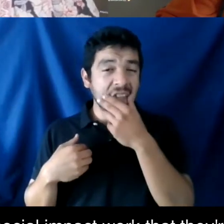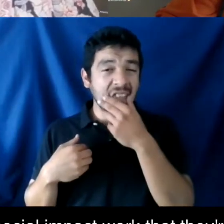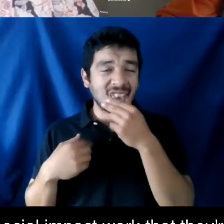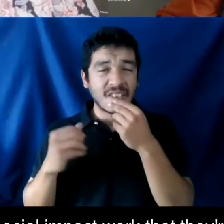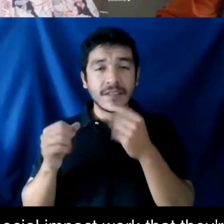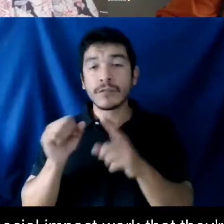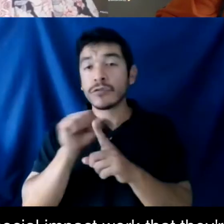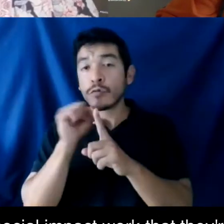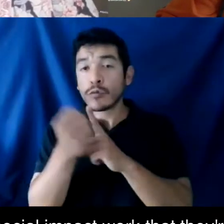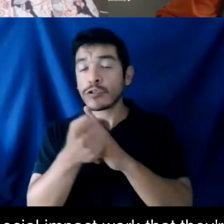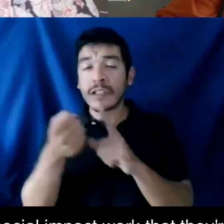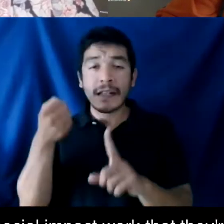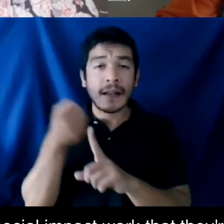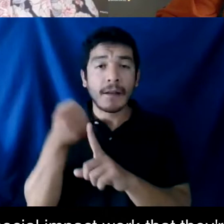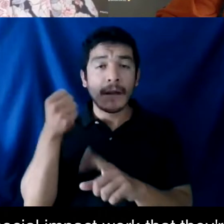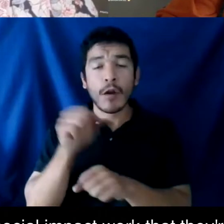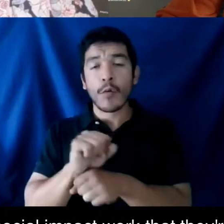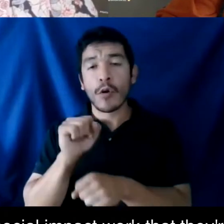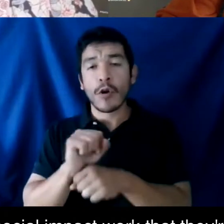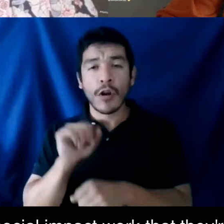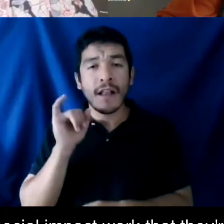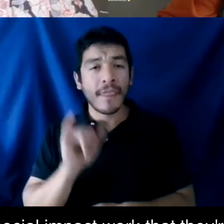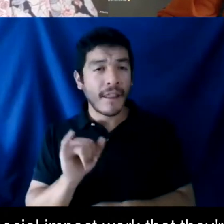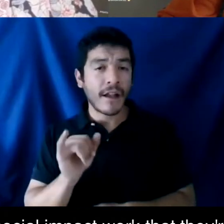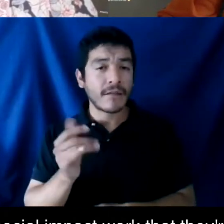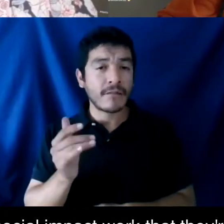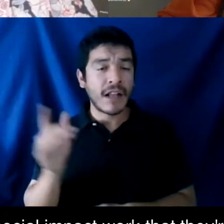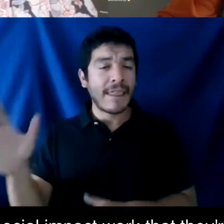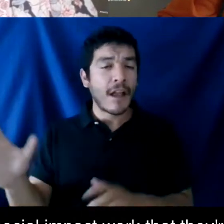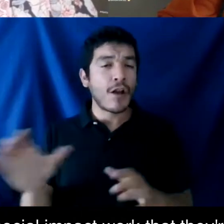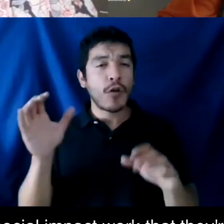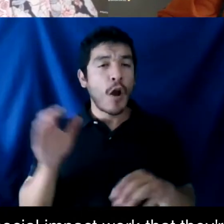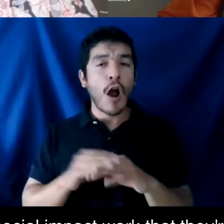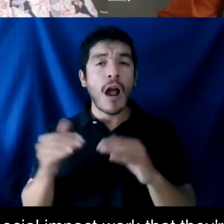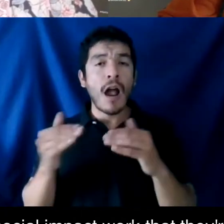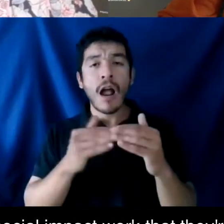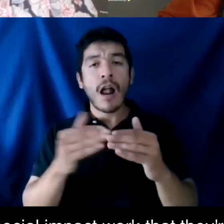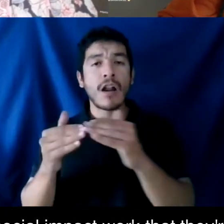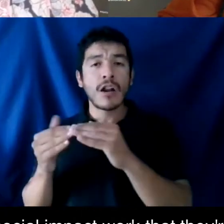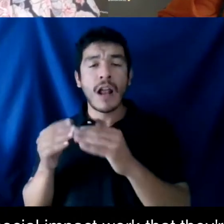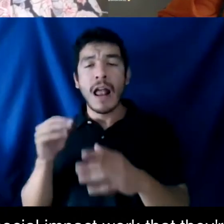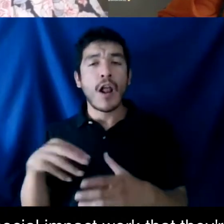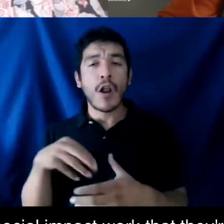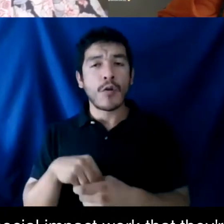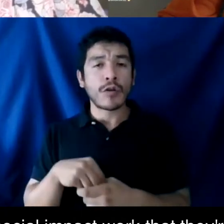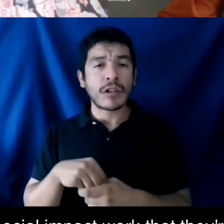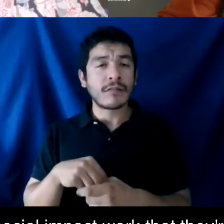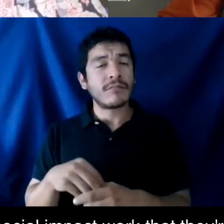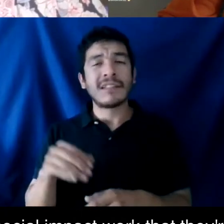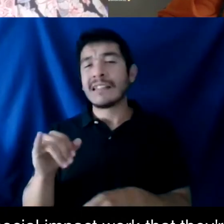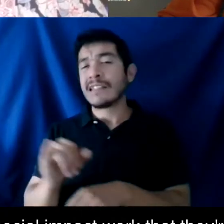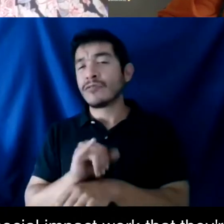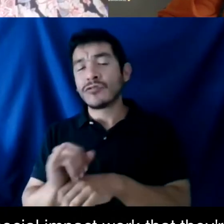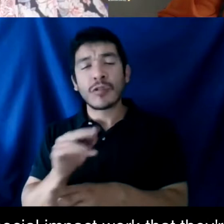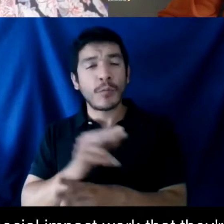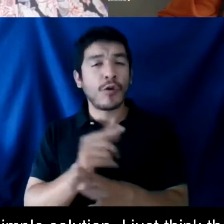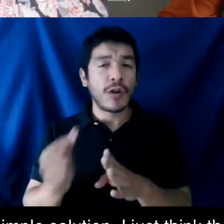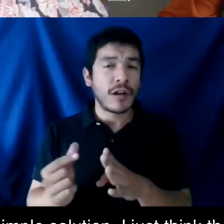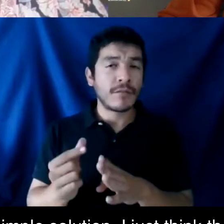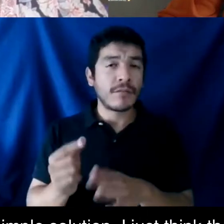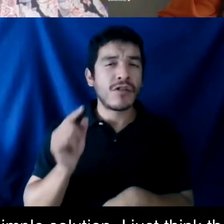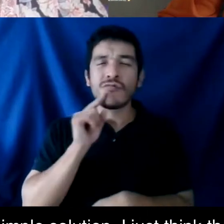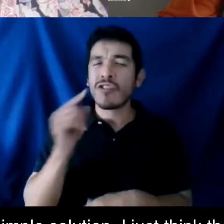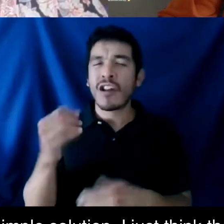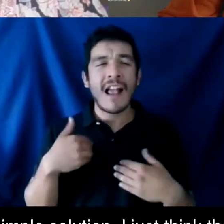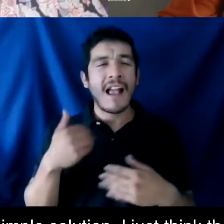social impact work that they're doing on equity, access, inclusion, internship programs. So I don't have